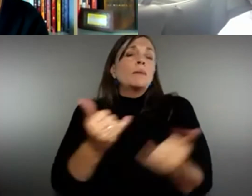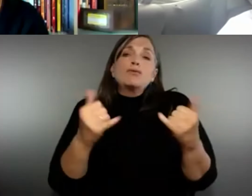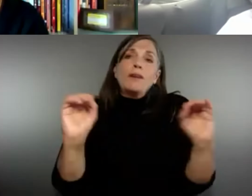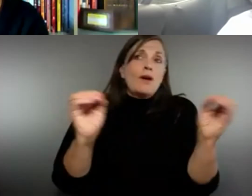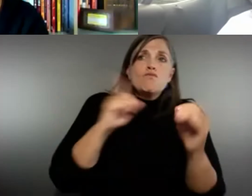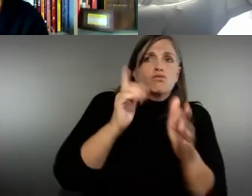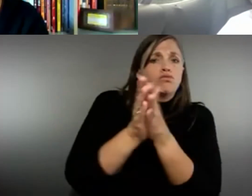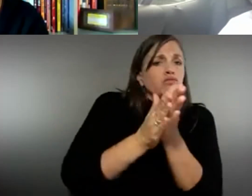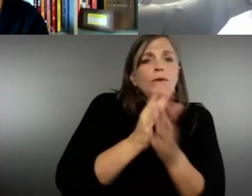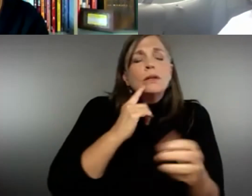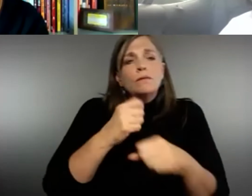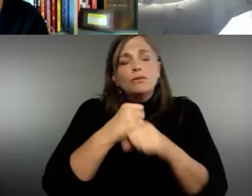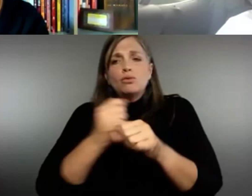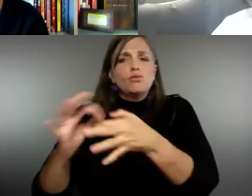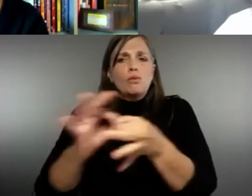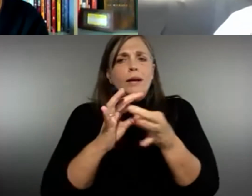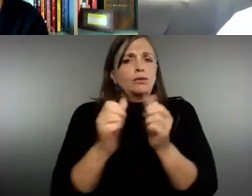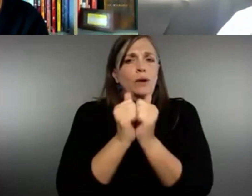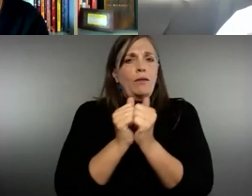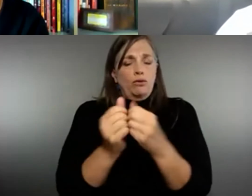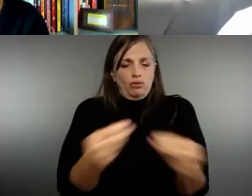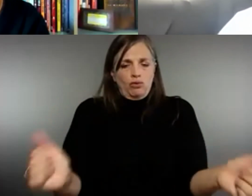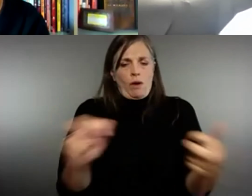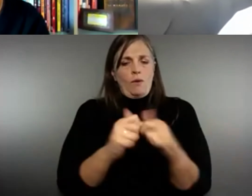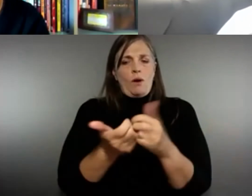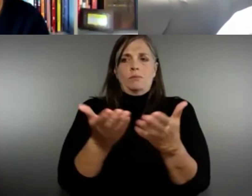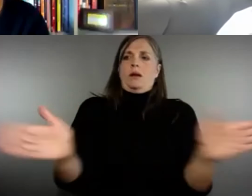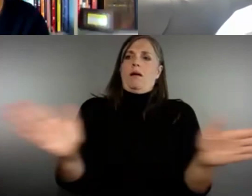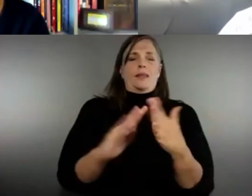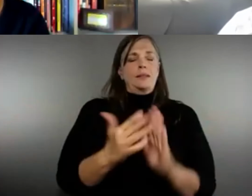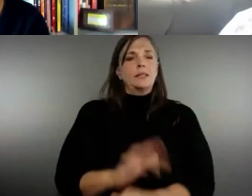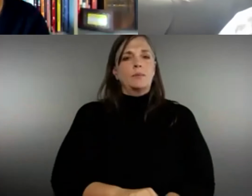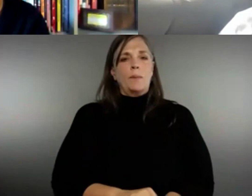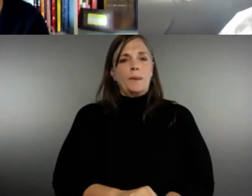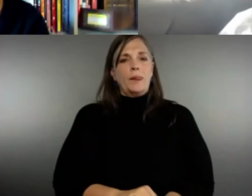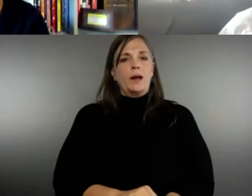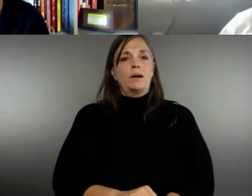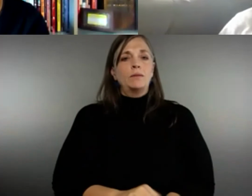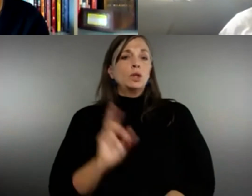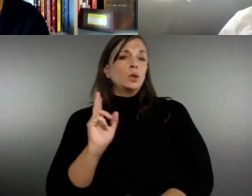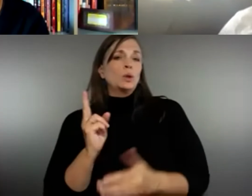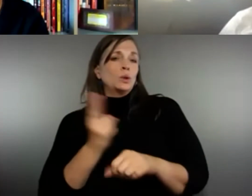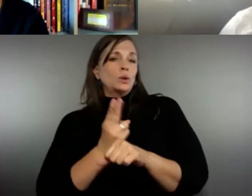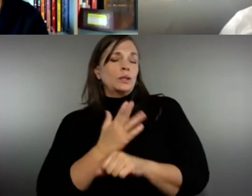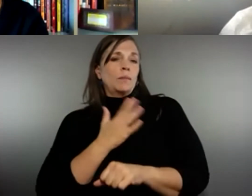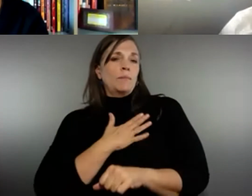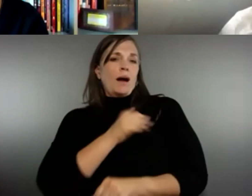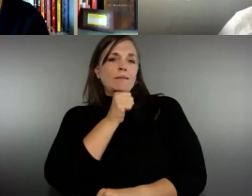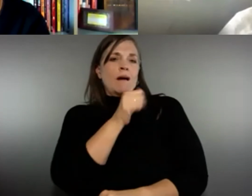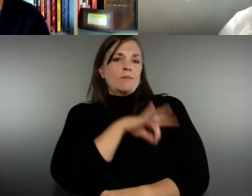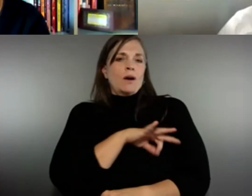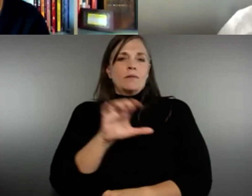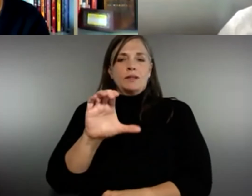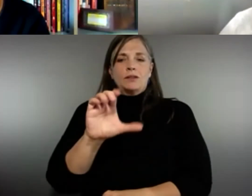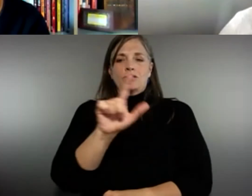problems of this city and so i'm going to make sure that using my non-profit czar for lack of a better